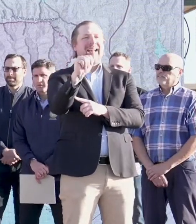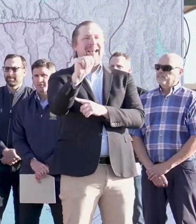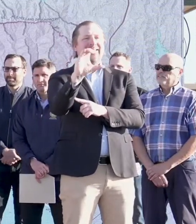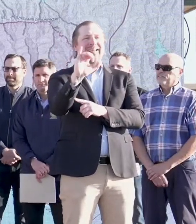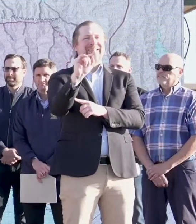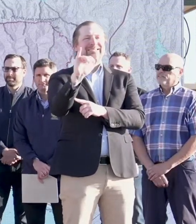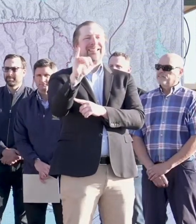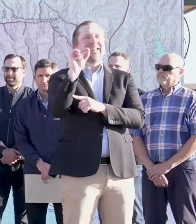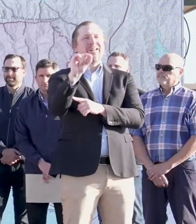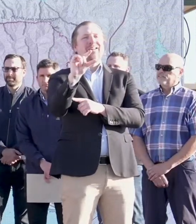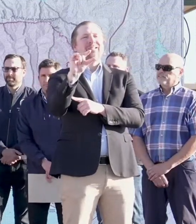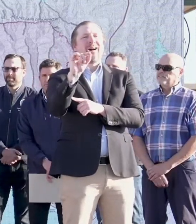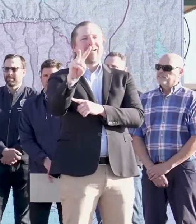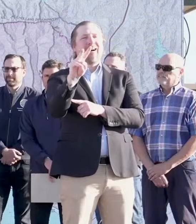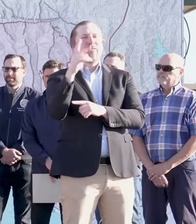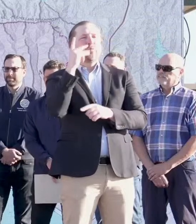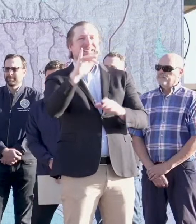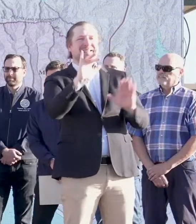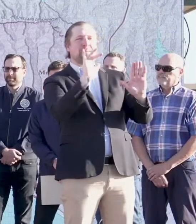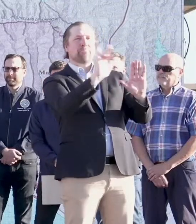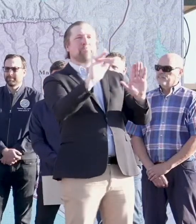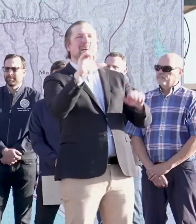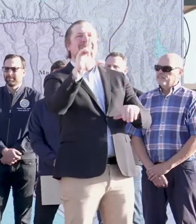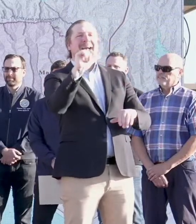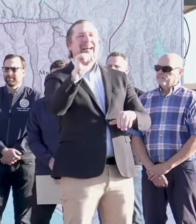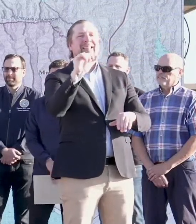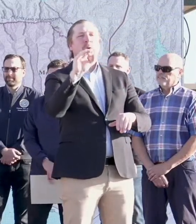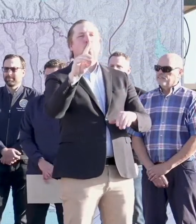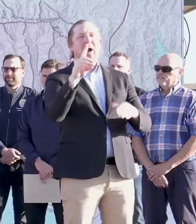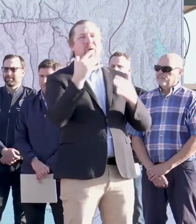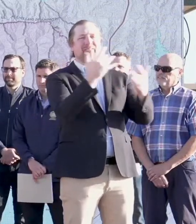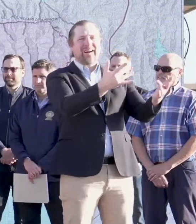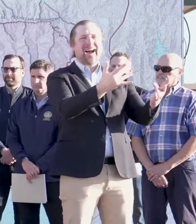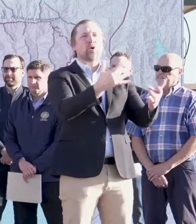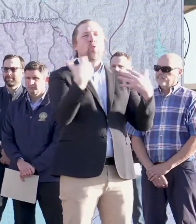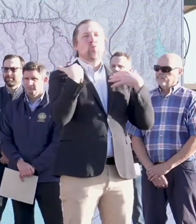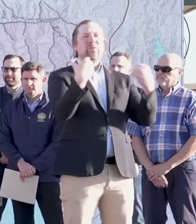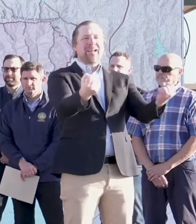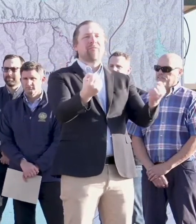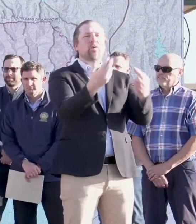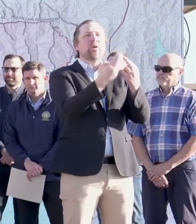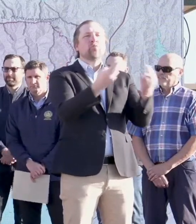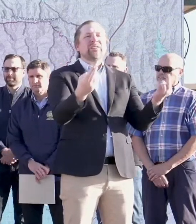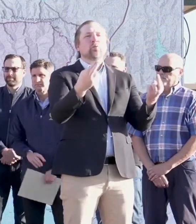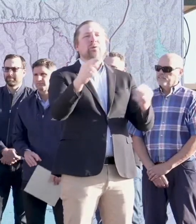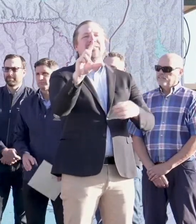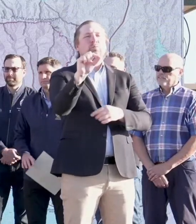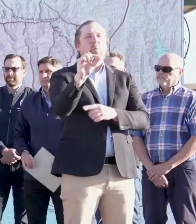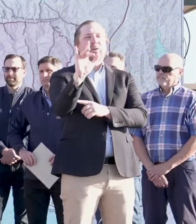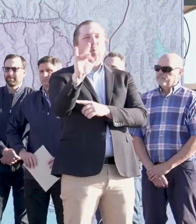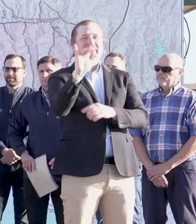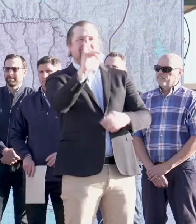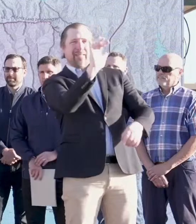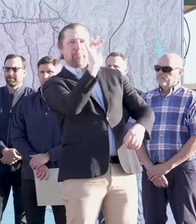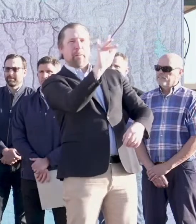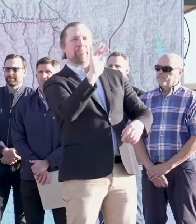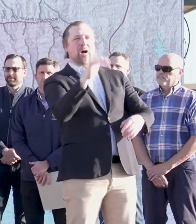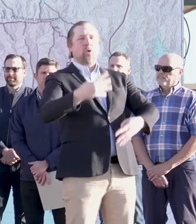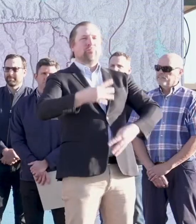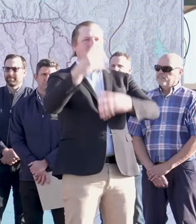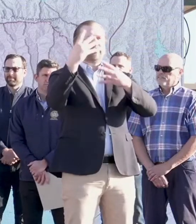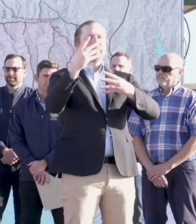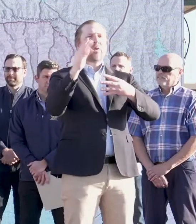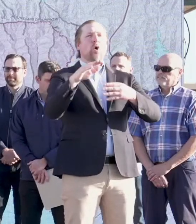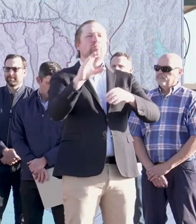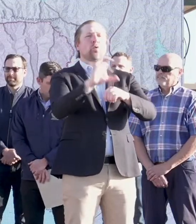and click on the LA Wildfire Recovery Resources 2025 tab at the top of the screen. You'll find assistance